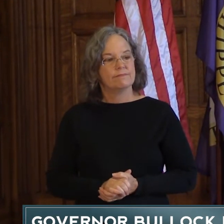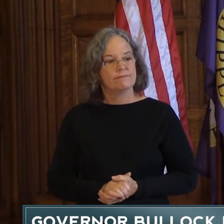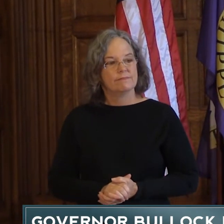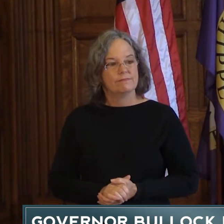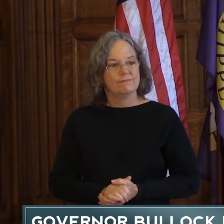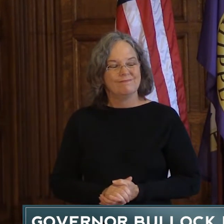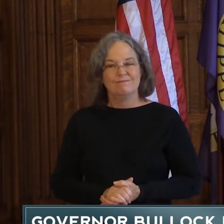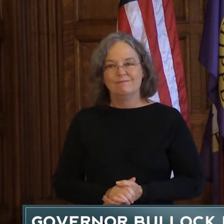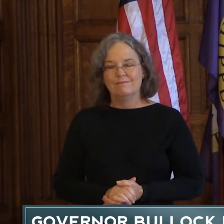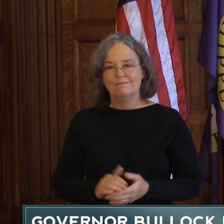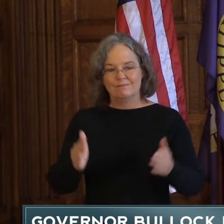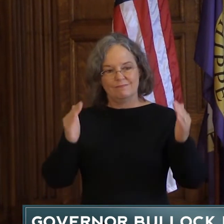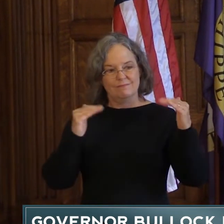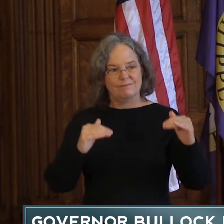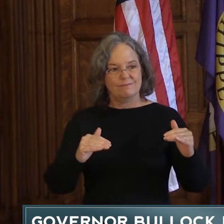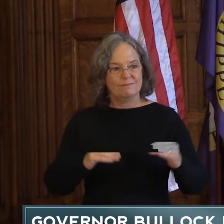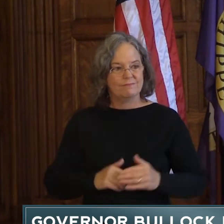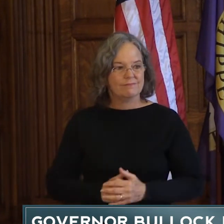Next question.